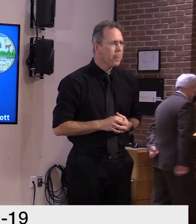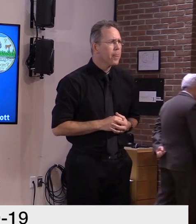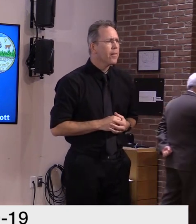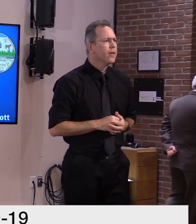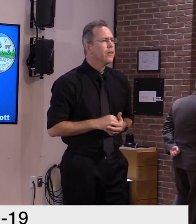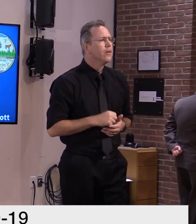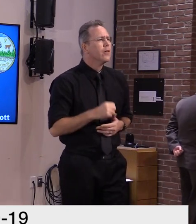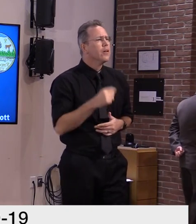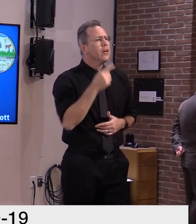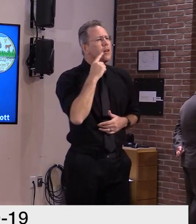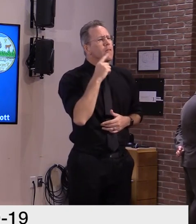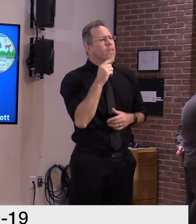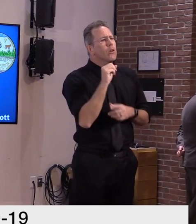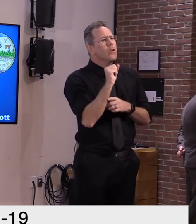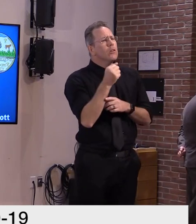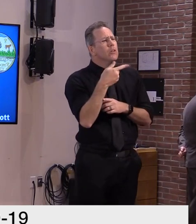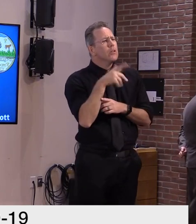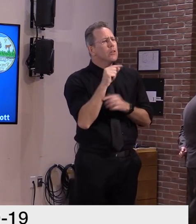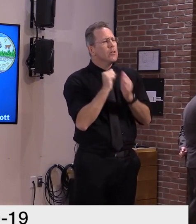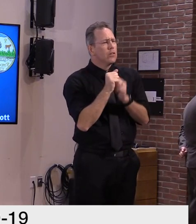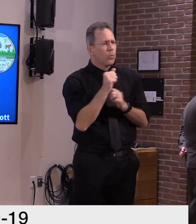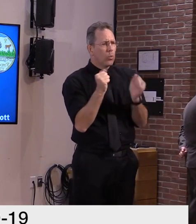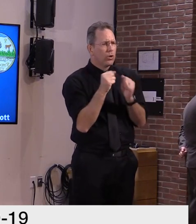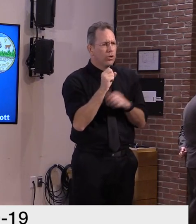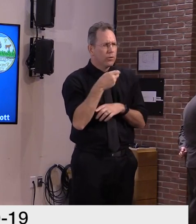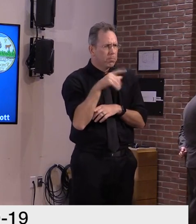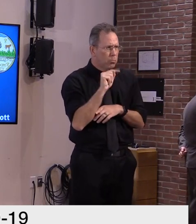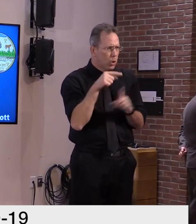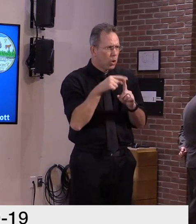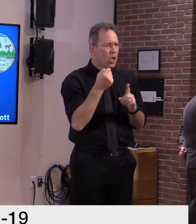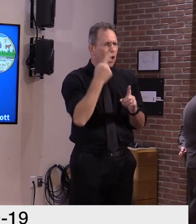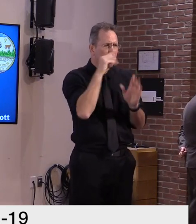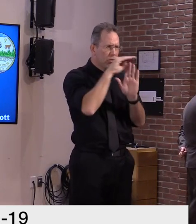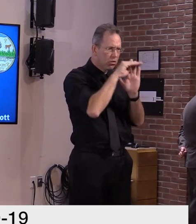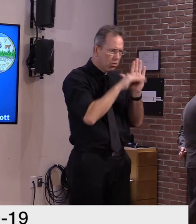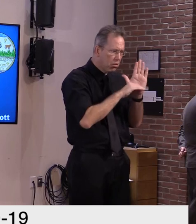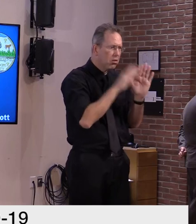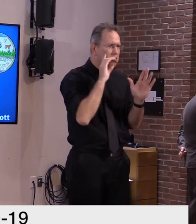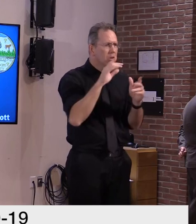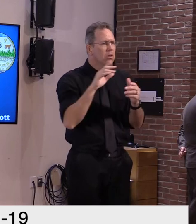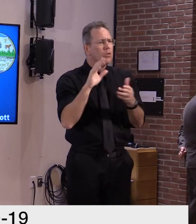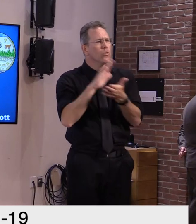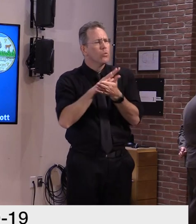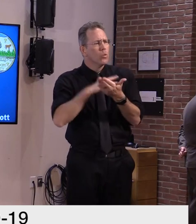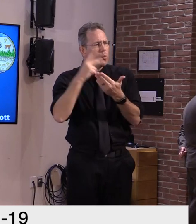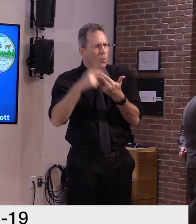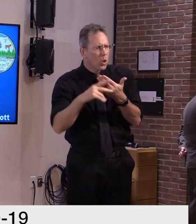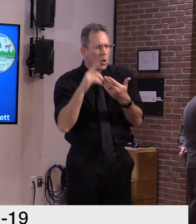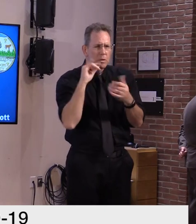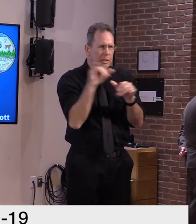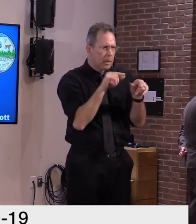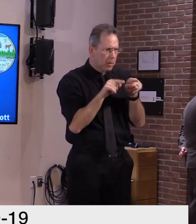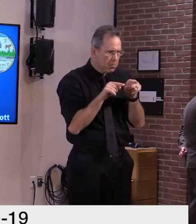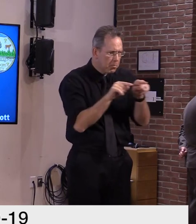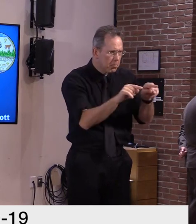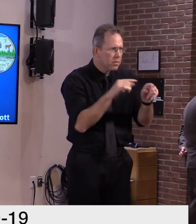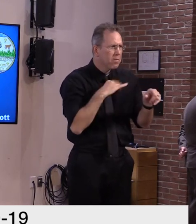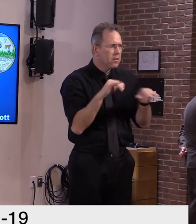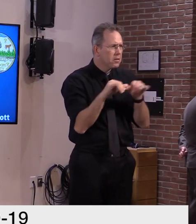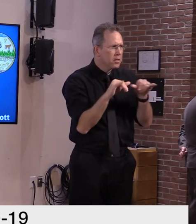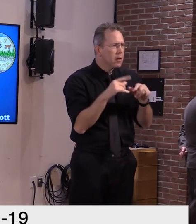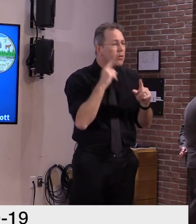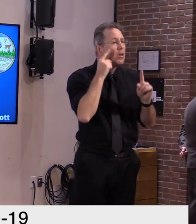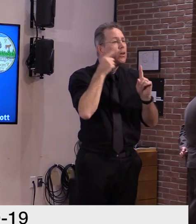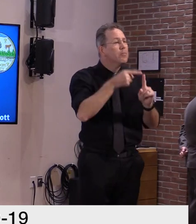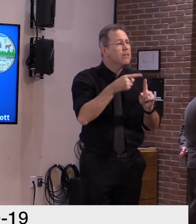be in line with the school-based guidance. I'm particularly interested in spectators at indoor events. Are